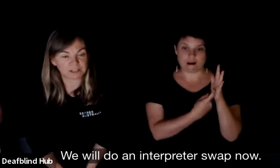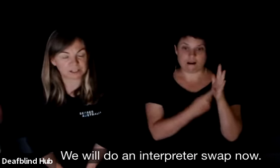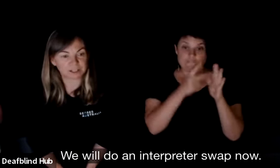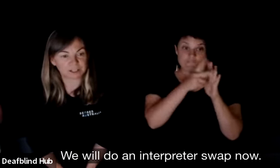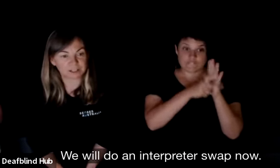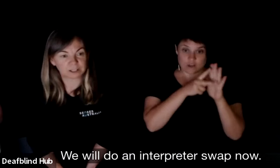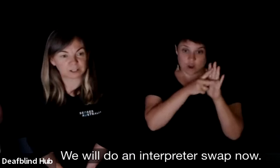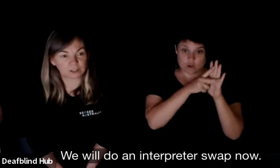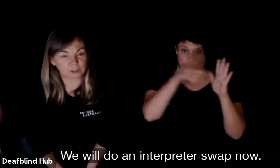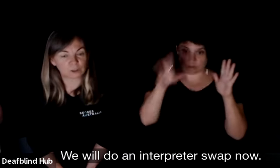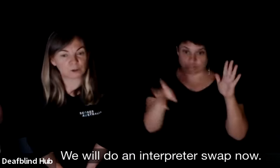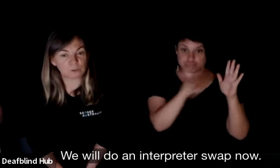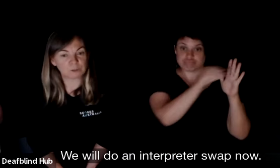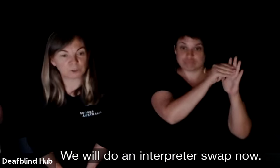there.